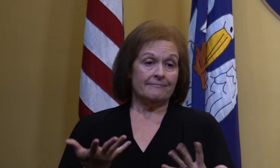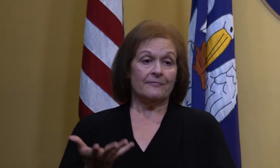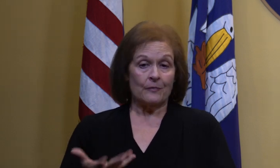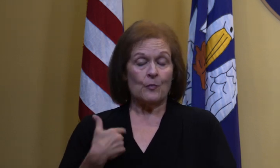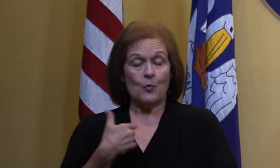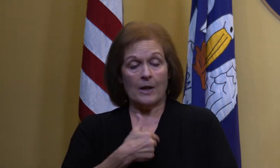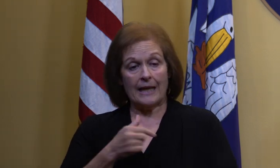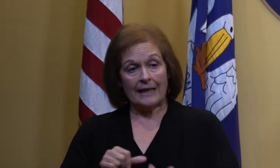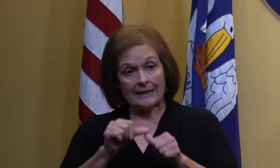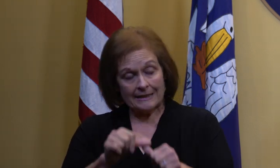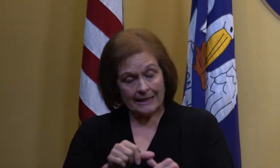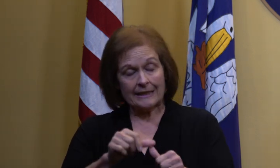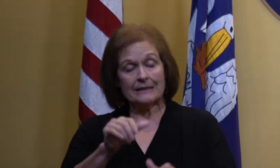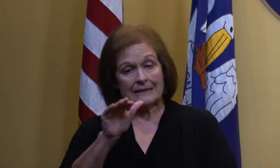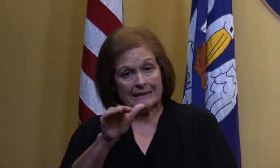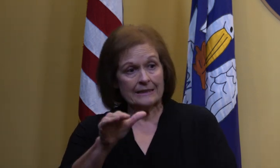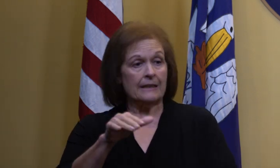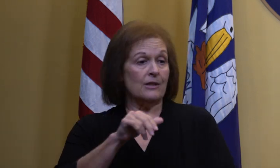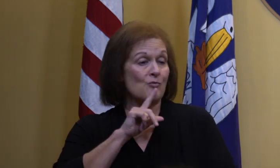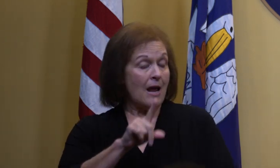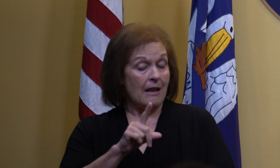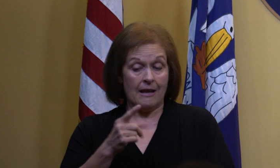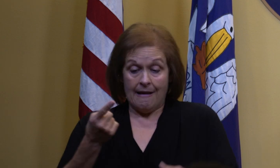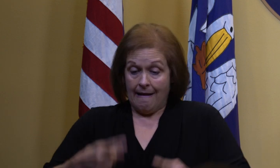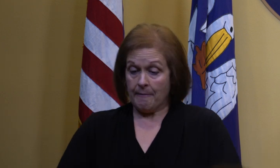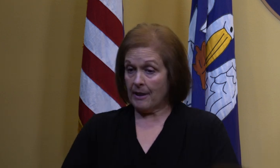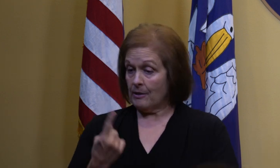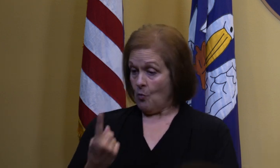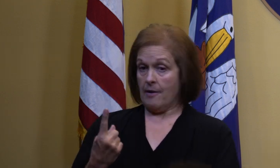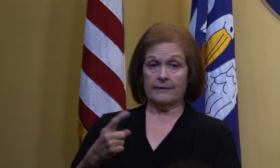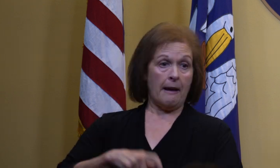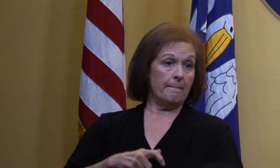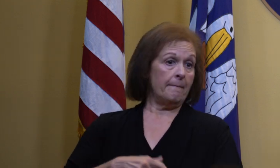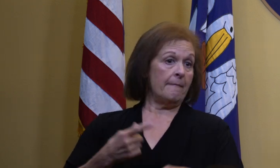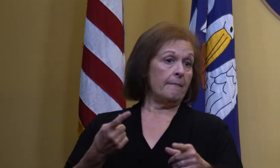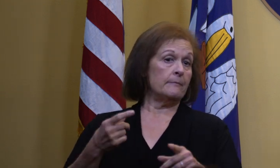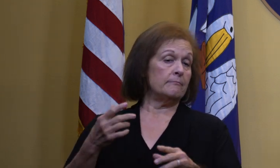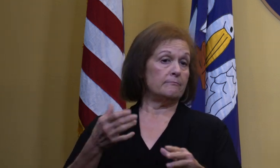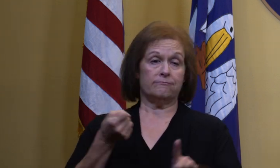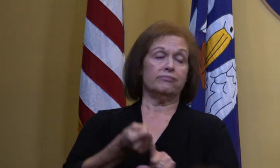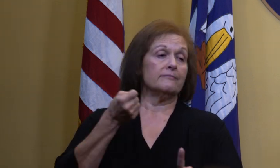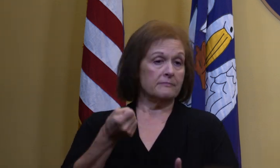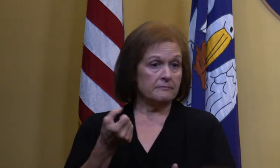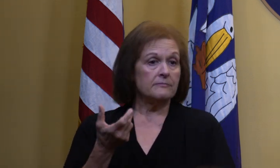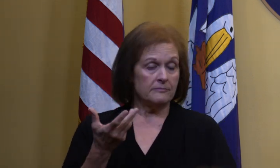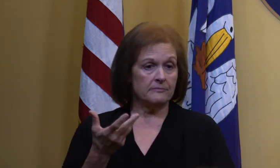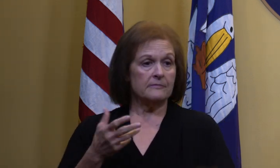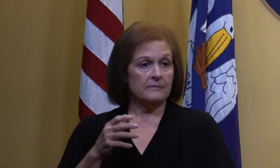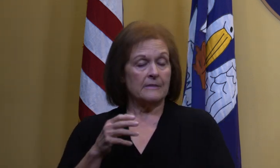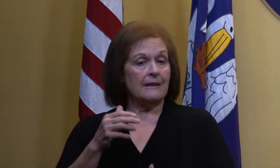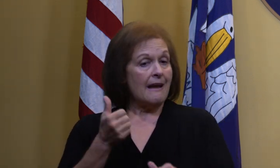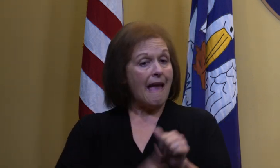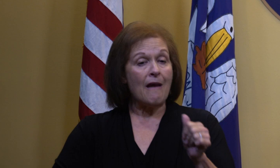just continue to remind ourselves that it really only takes one storm, and one that, again,